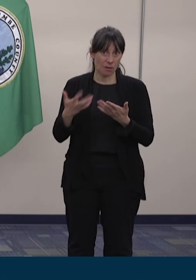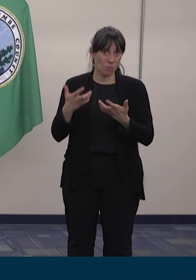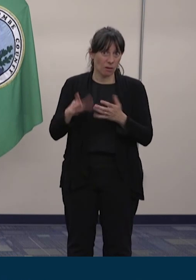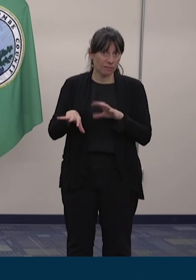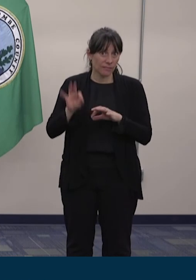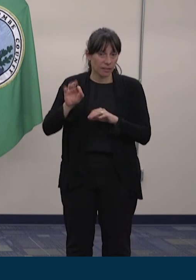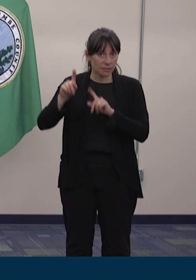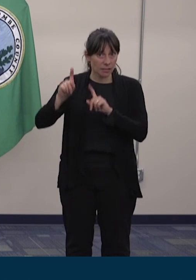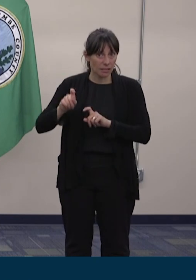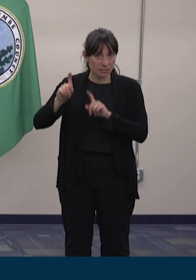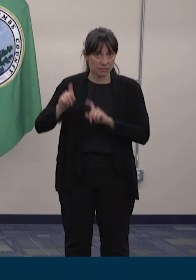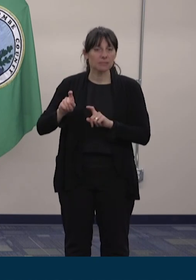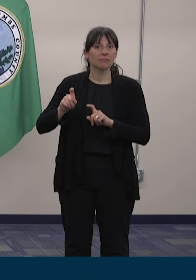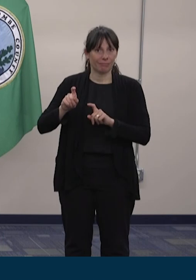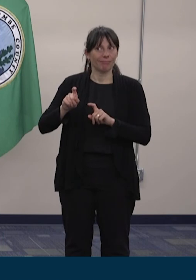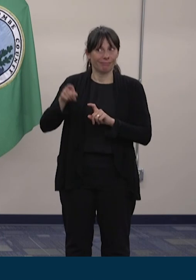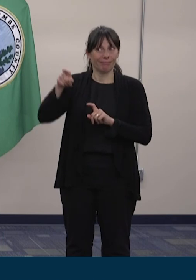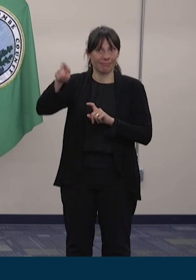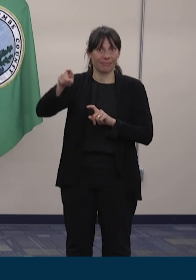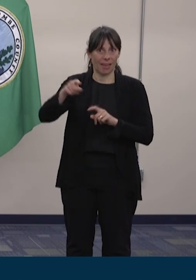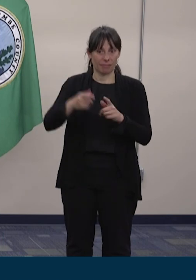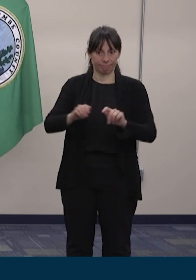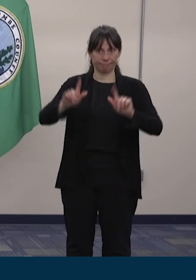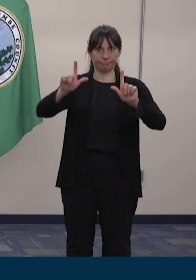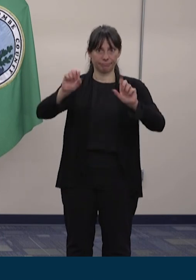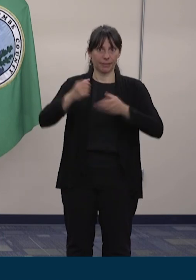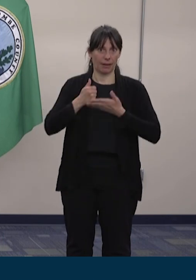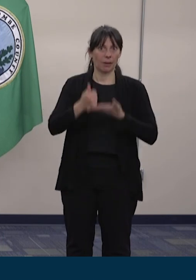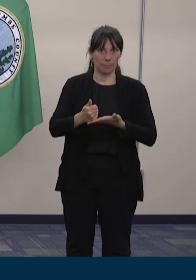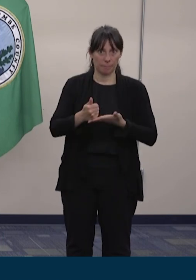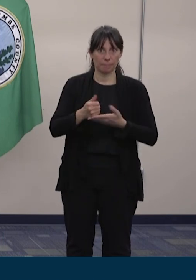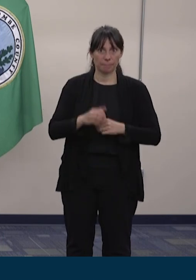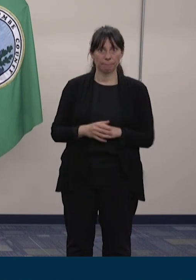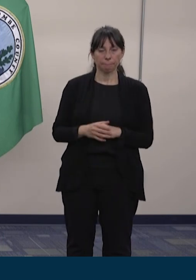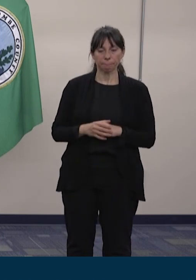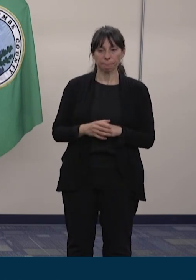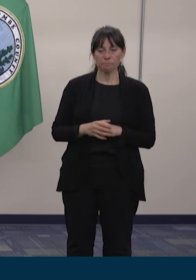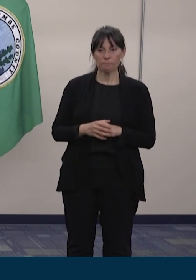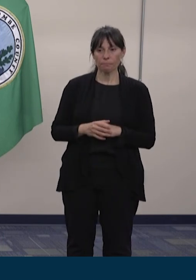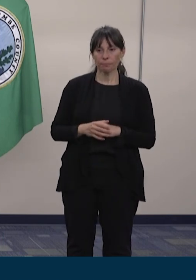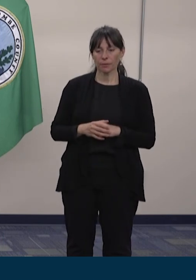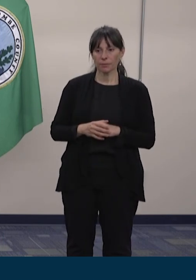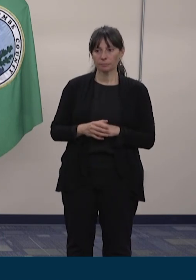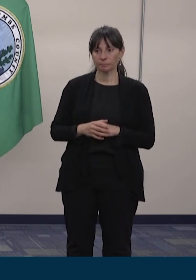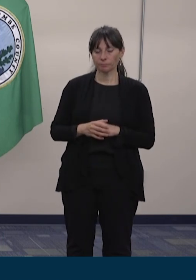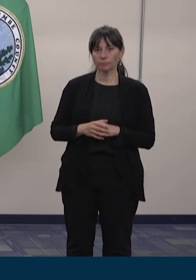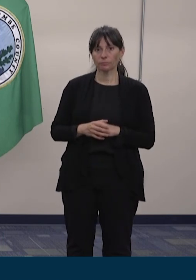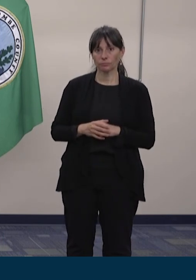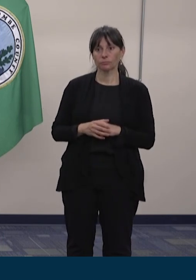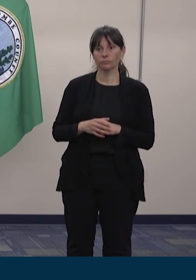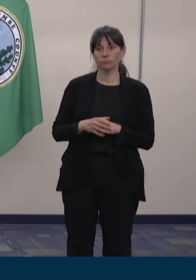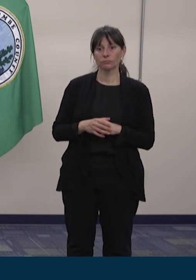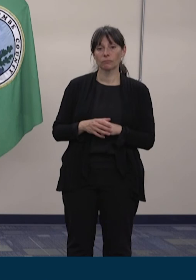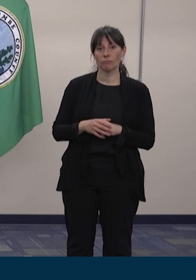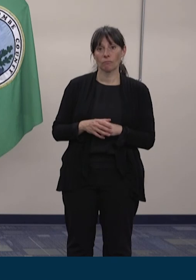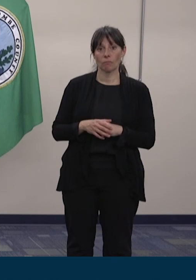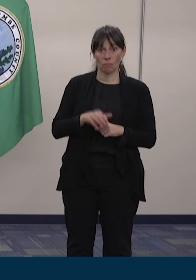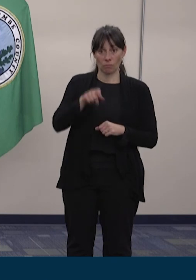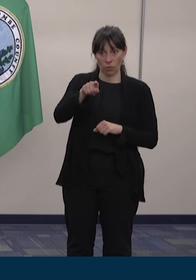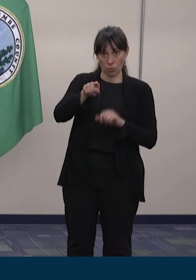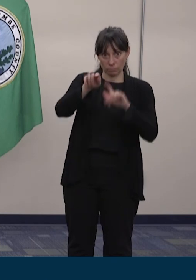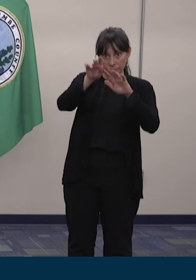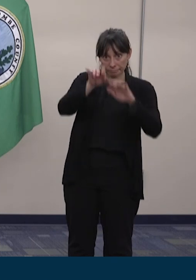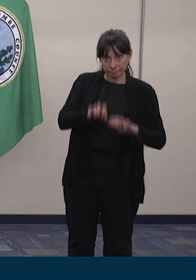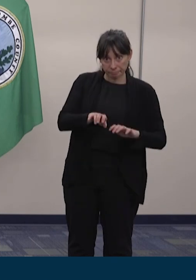a la hora de encontrar, de hacerse It las also pruebas. will Y provide también nos dará data unos datos that will help que us nos as a ayudará county como know more about